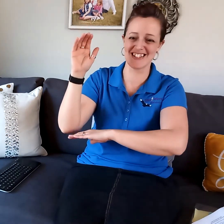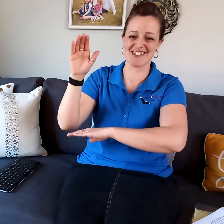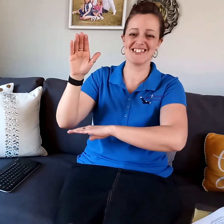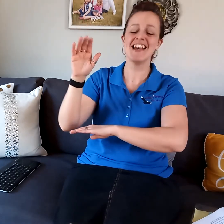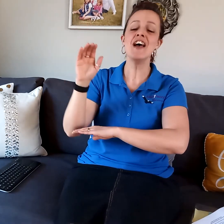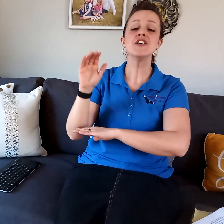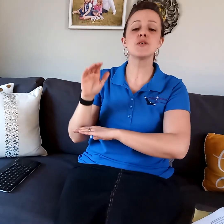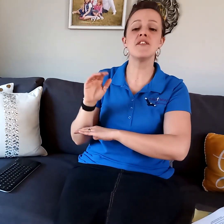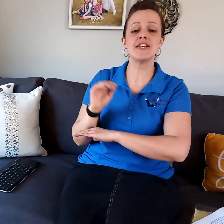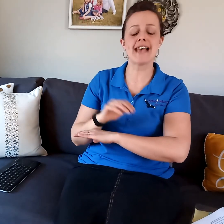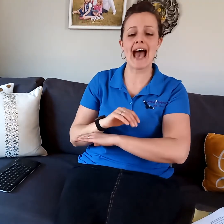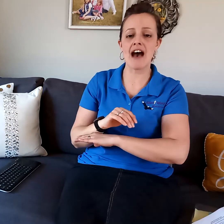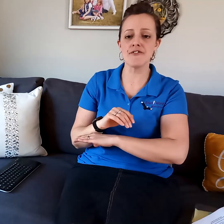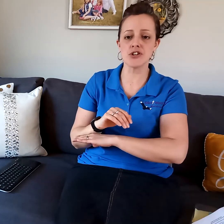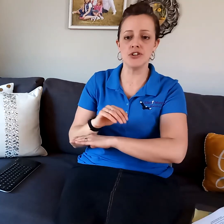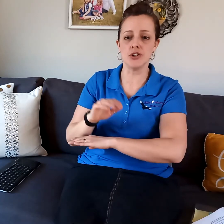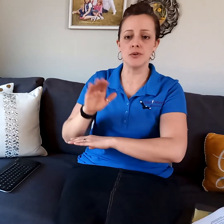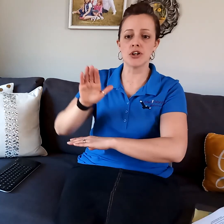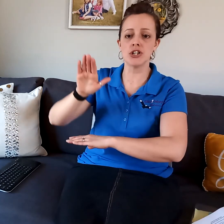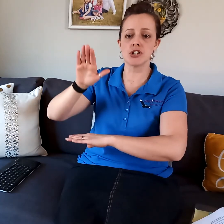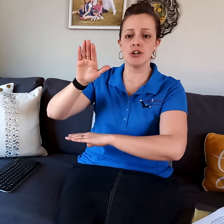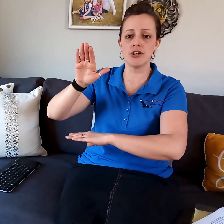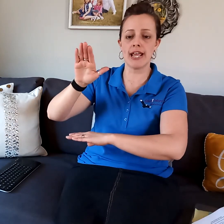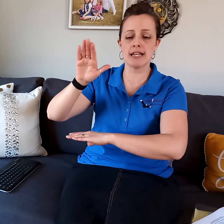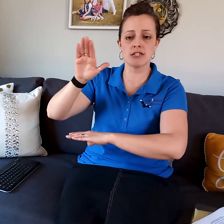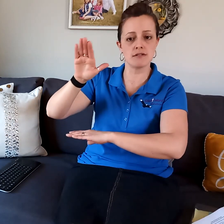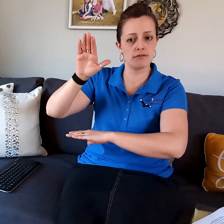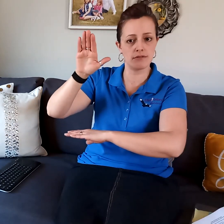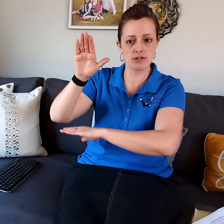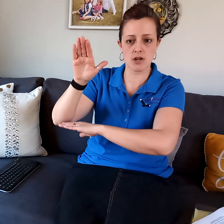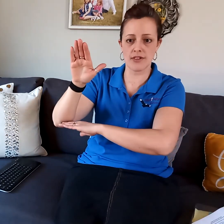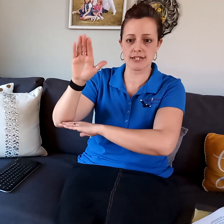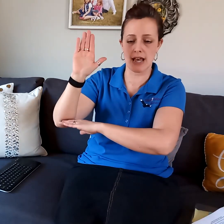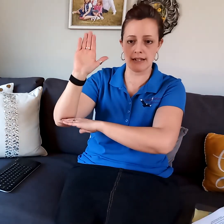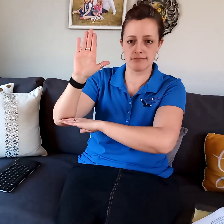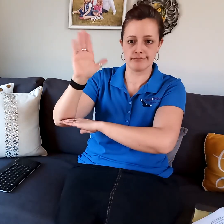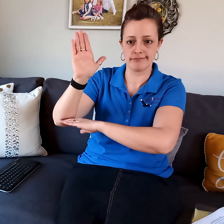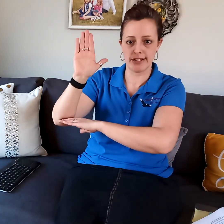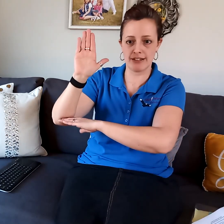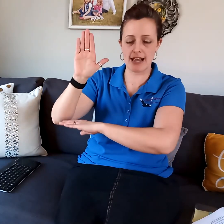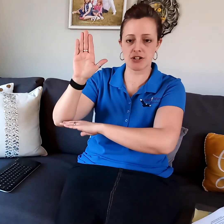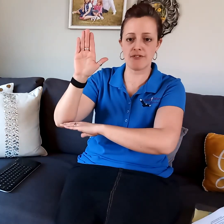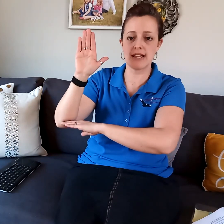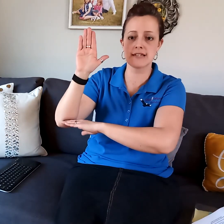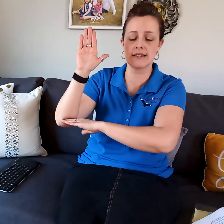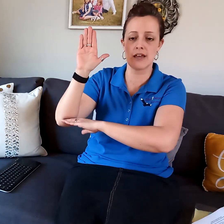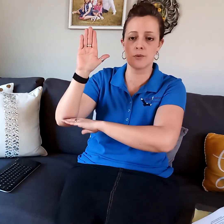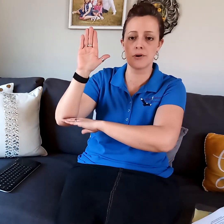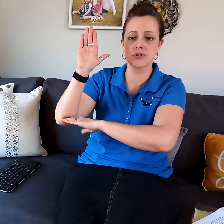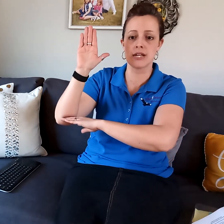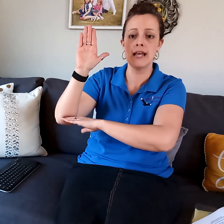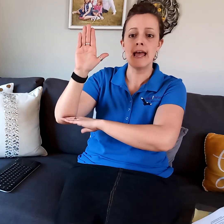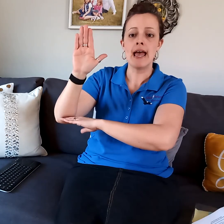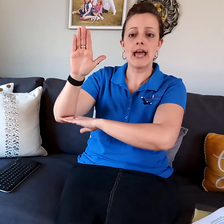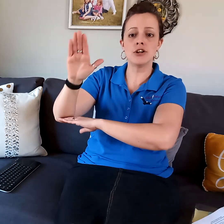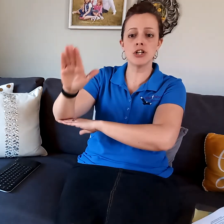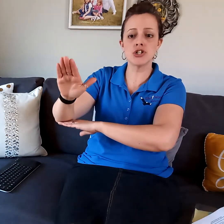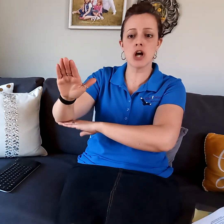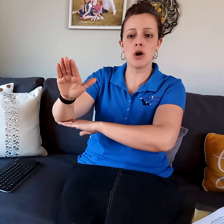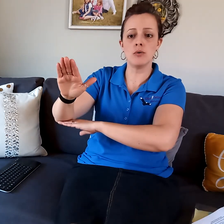Westerns. So if it's afternoon, you're going to turn your hand so the sun is actually facing the other person, and you're going to show